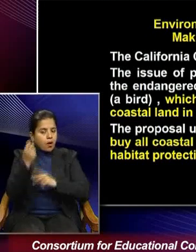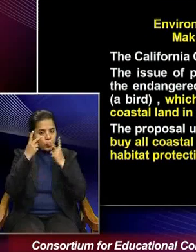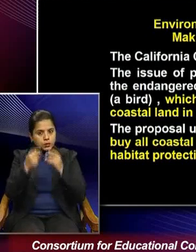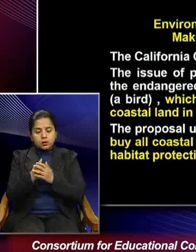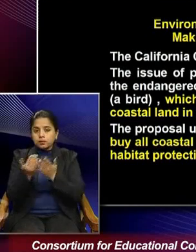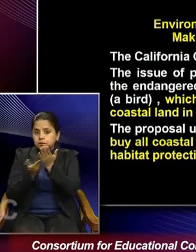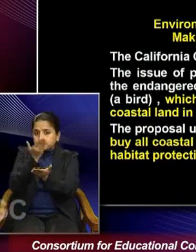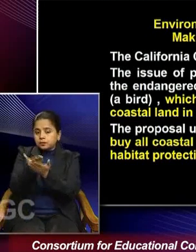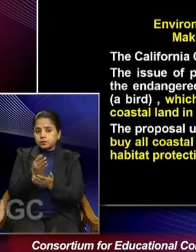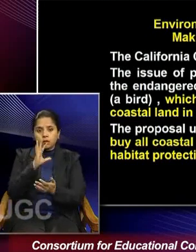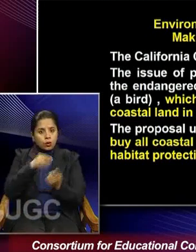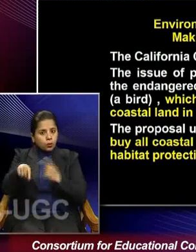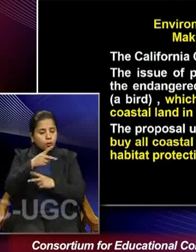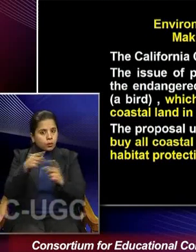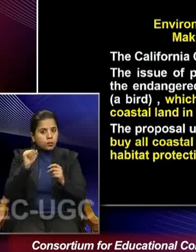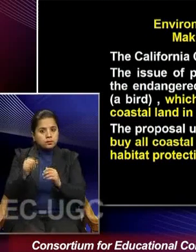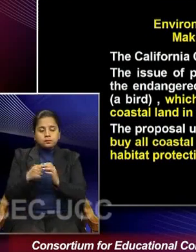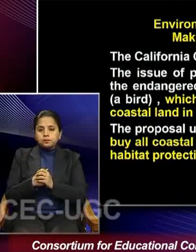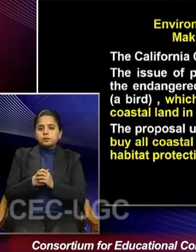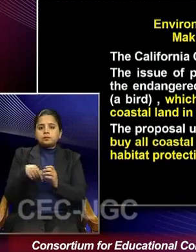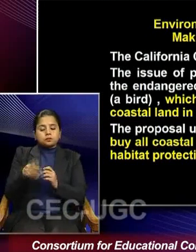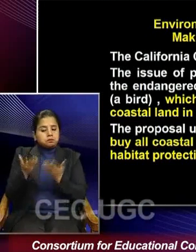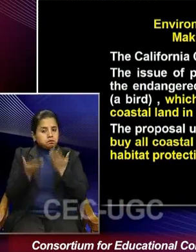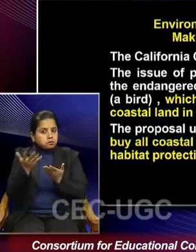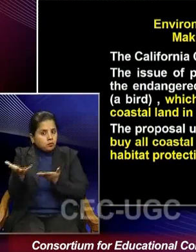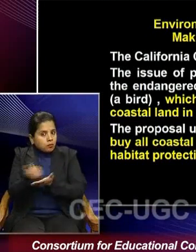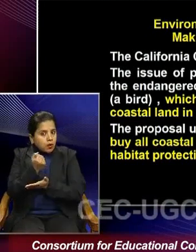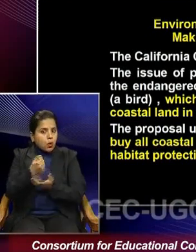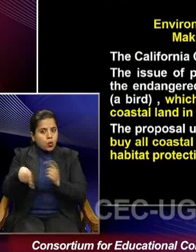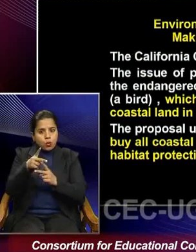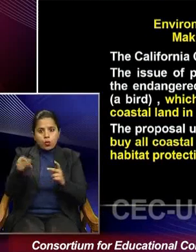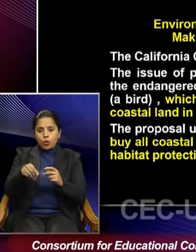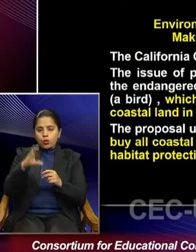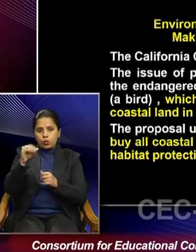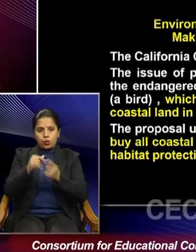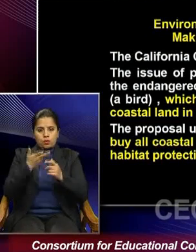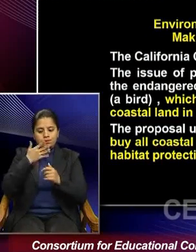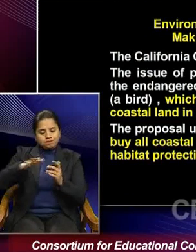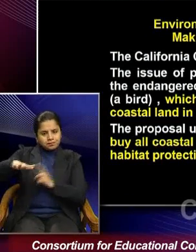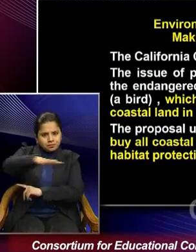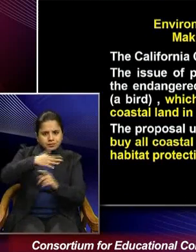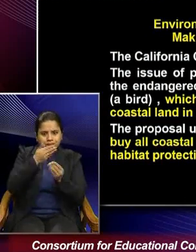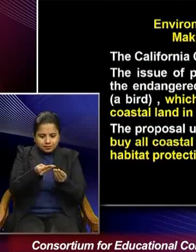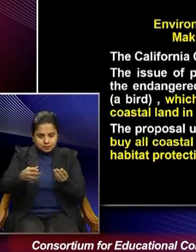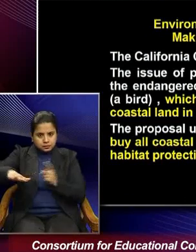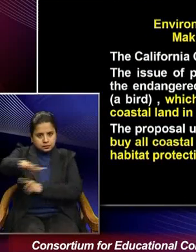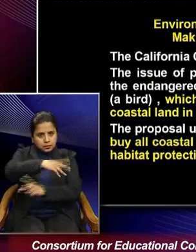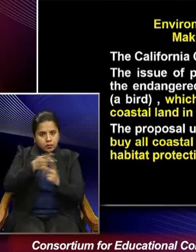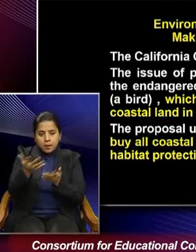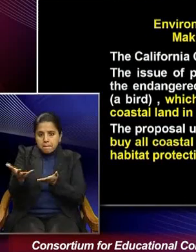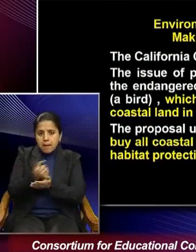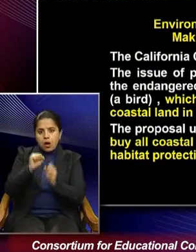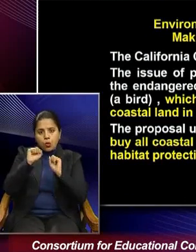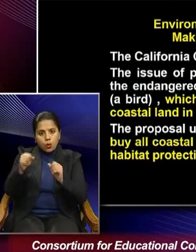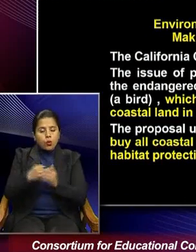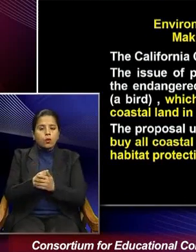proposed under the consideration is to buy all the coastal land. The proposal of the government is that to buy